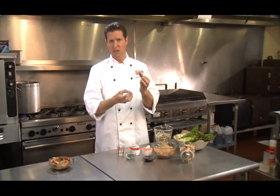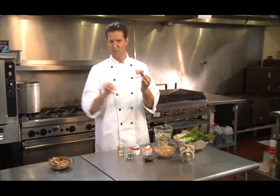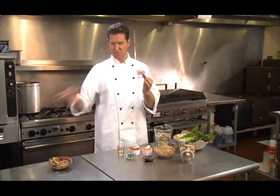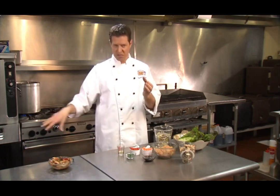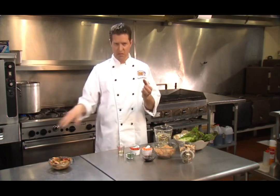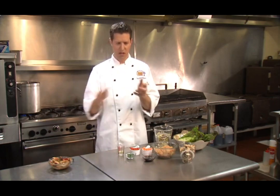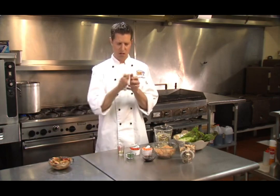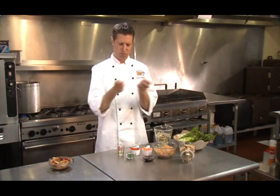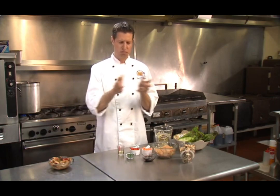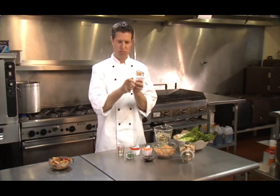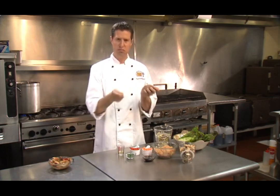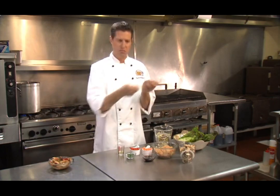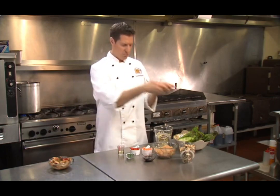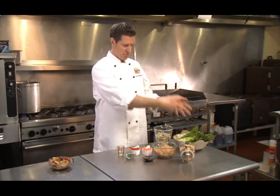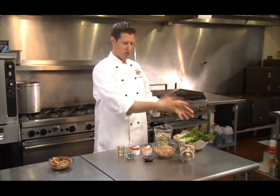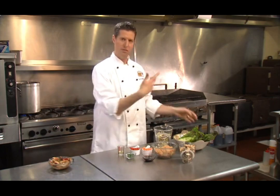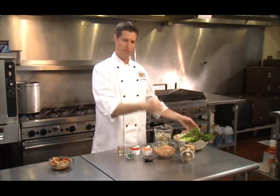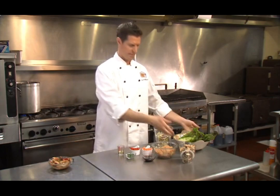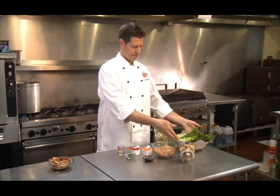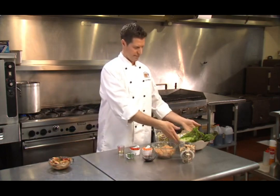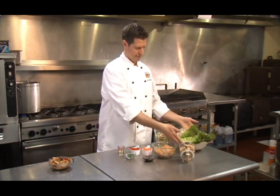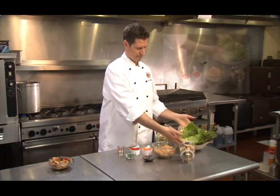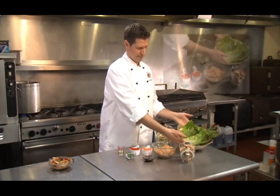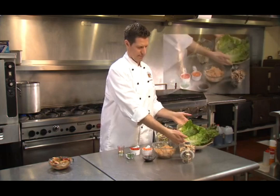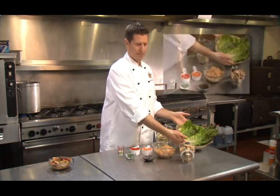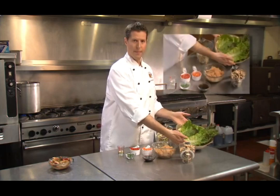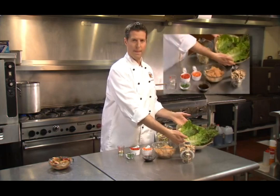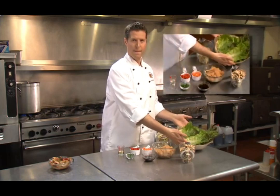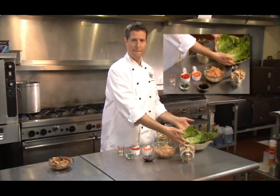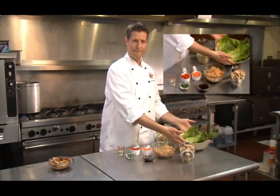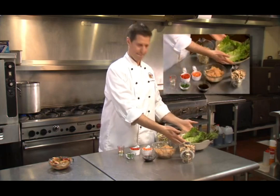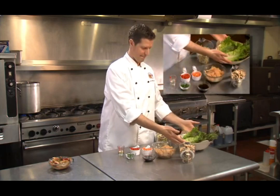Cut and remove the bottom and separate the leaves like this.